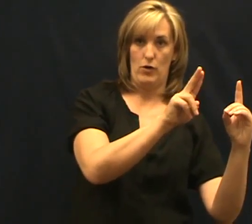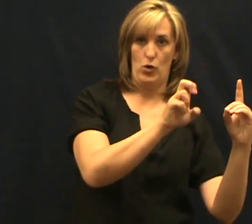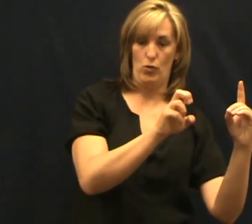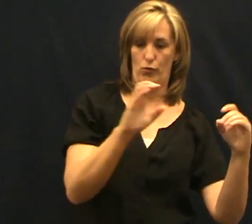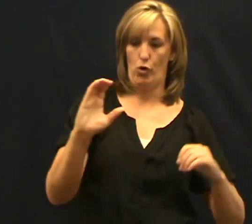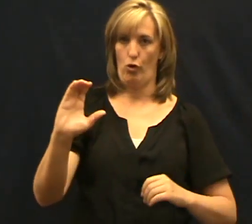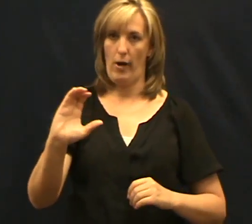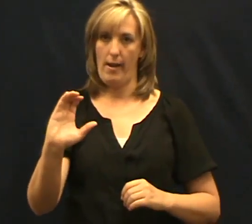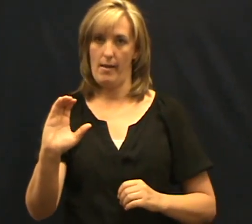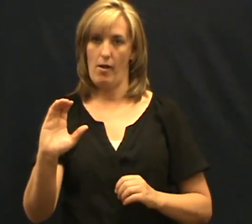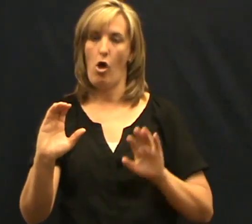of your